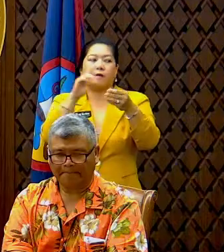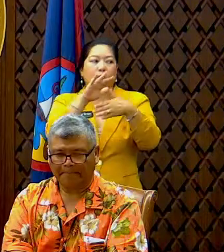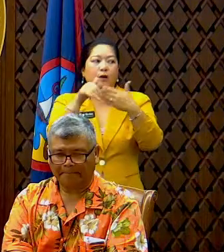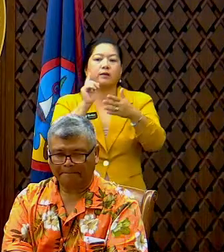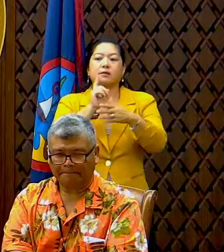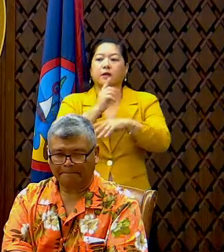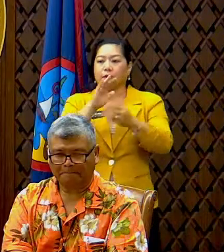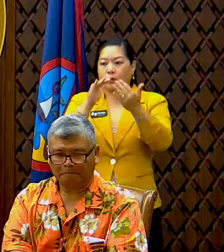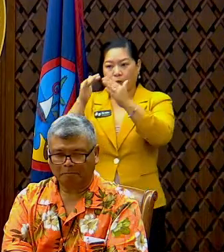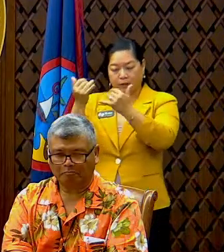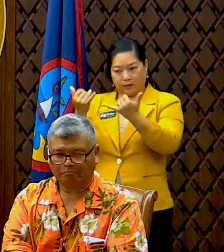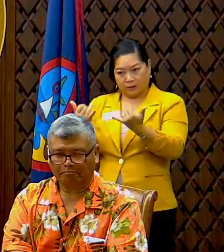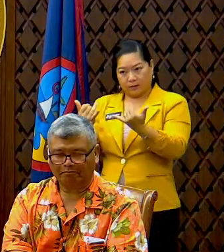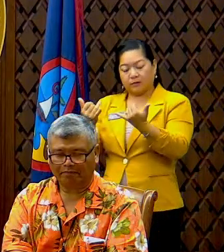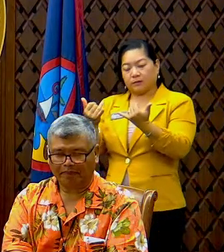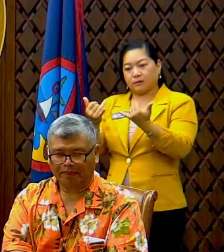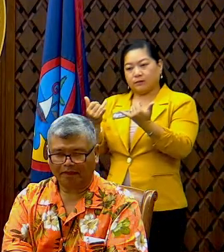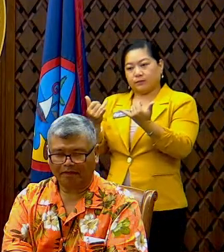the deaf community.